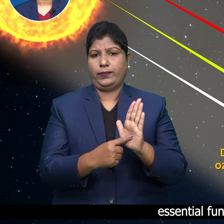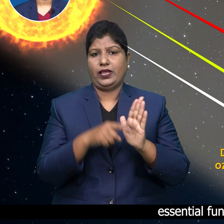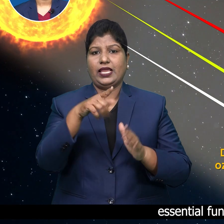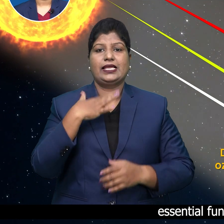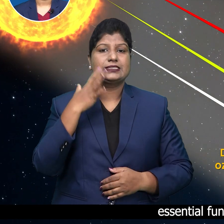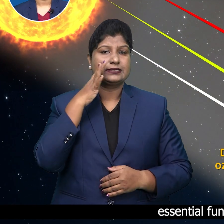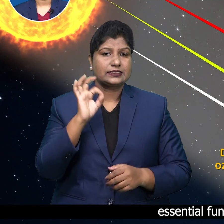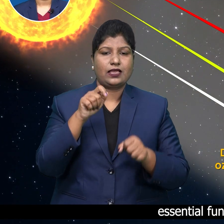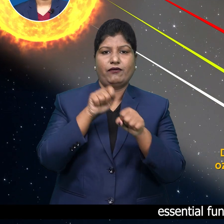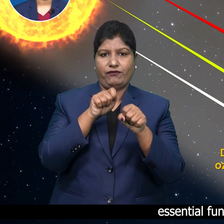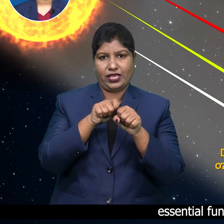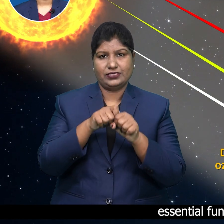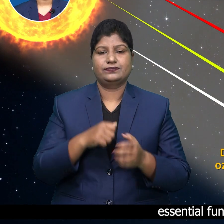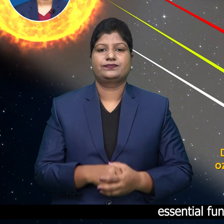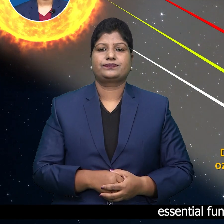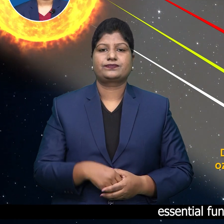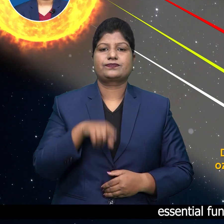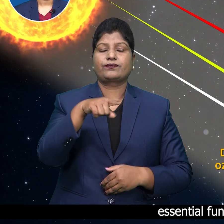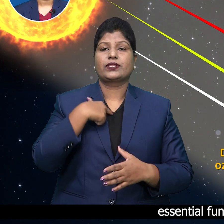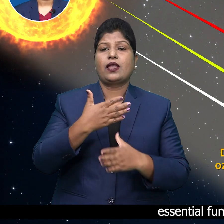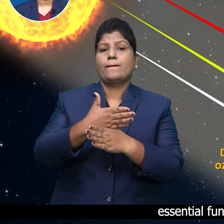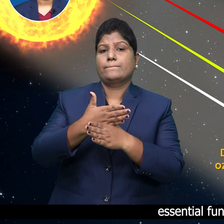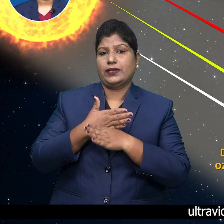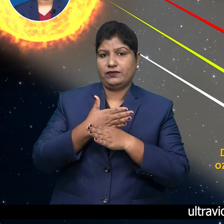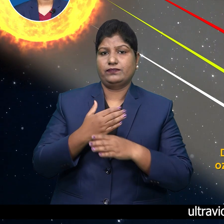essential function of preventing